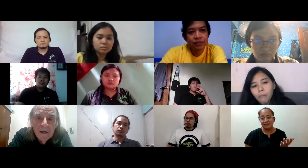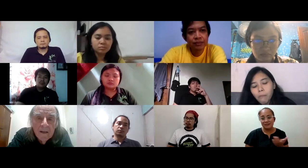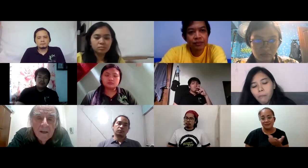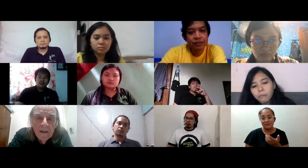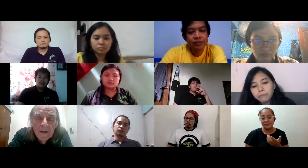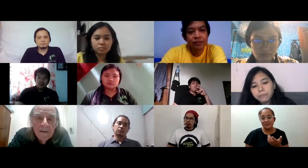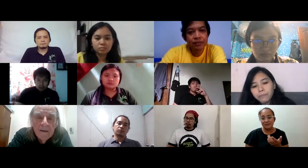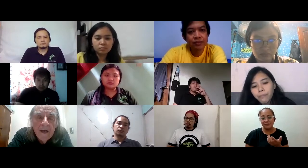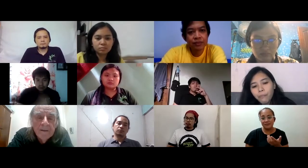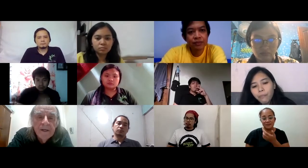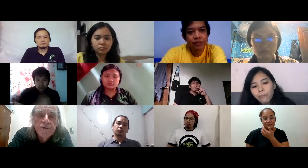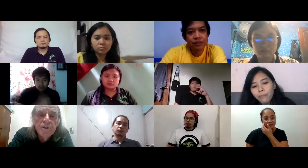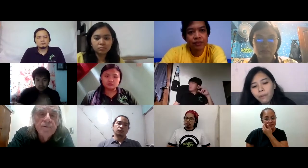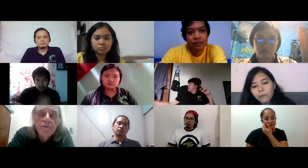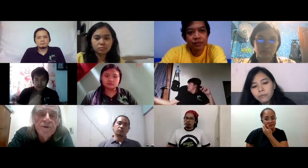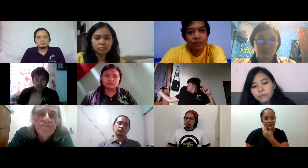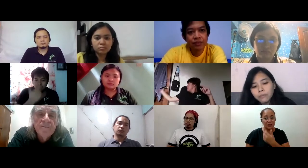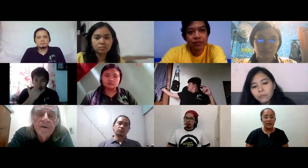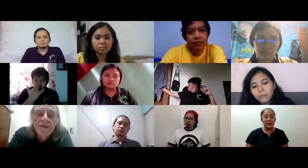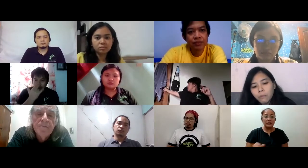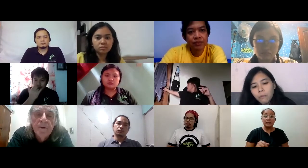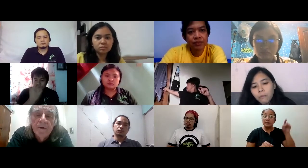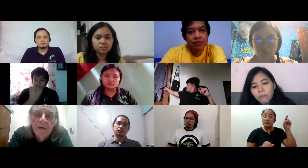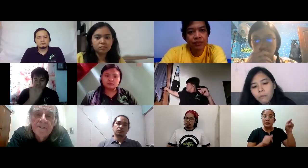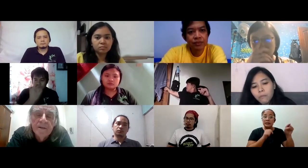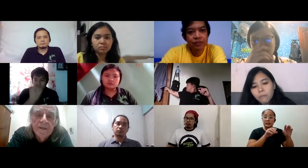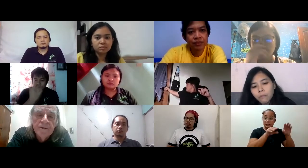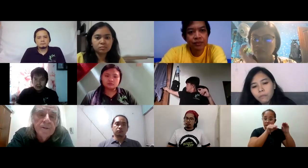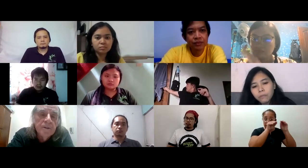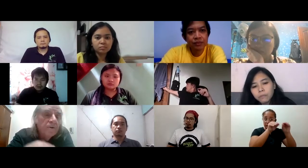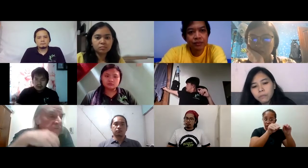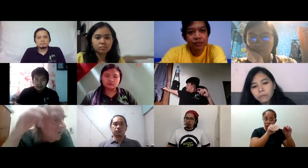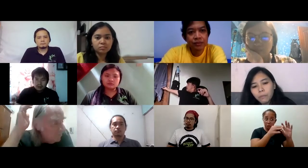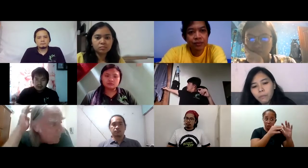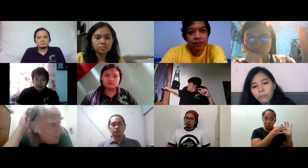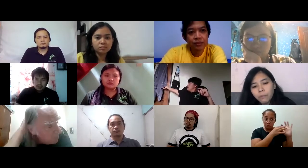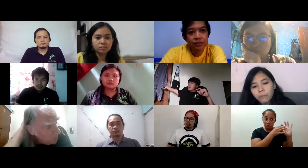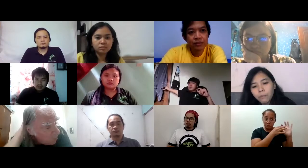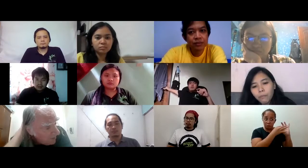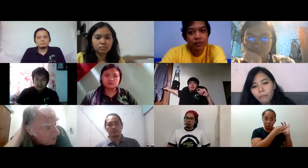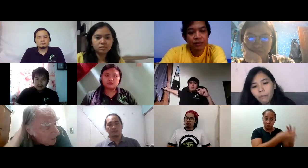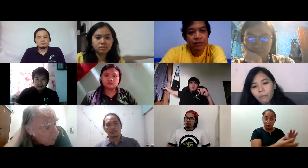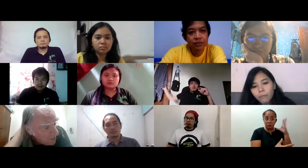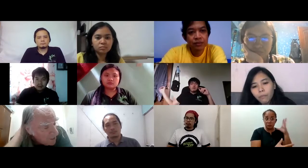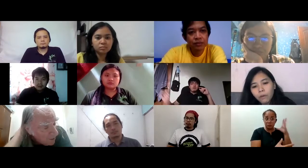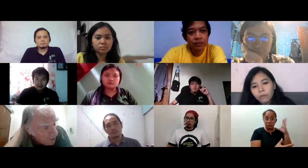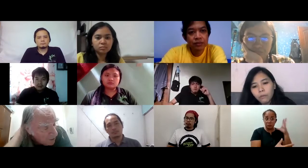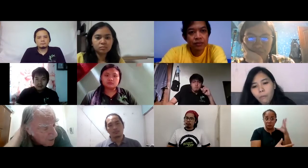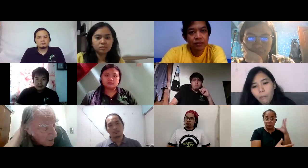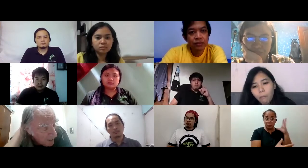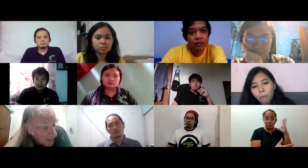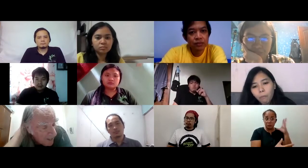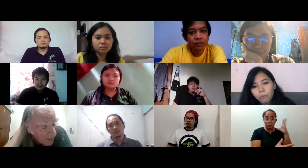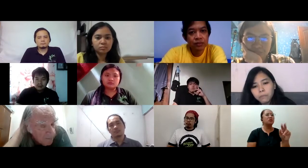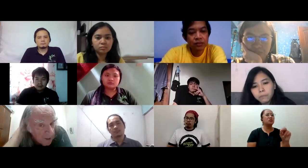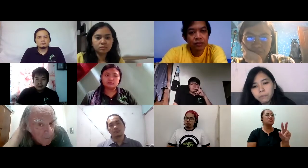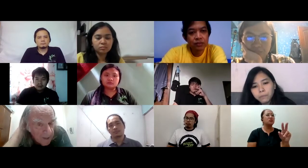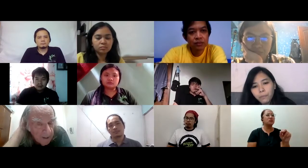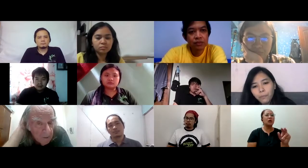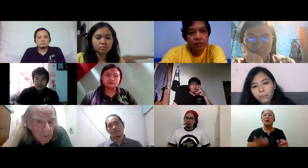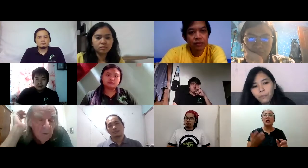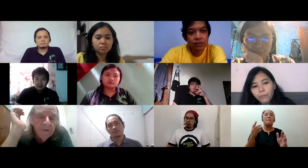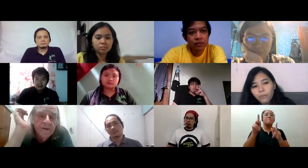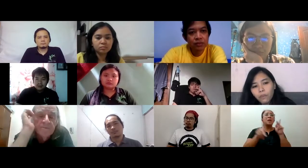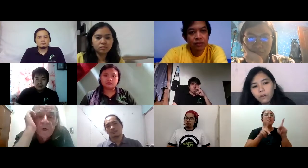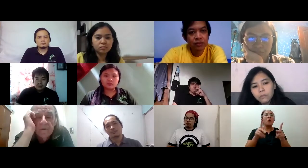okay, they're not teaching you just from their experience. They're teaching you from people who have done research and